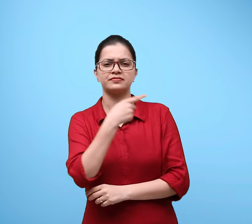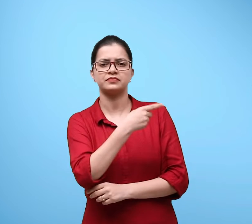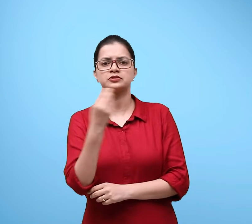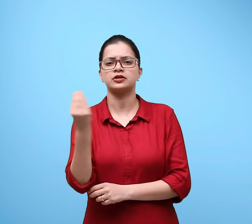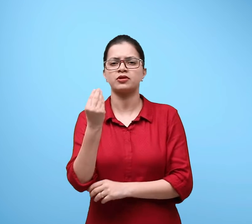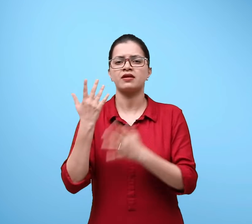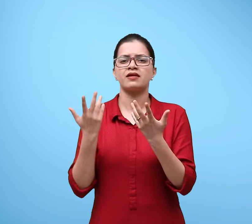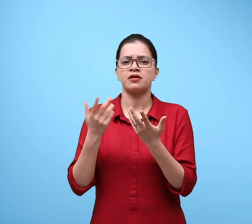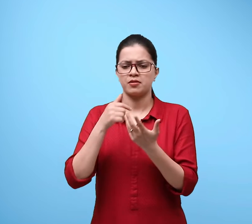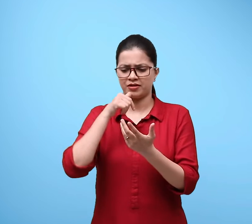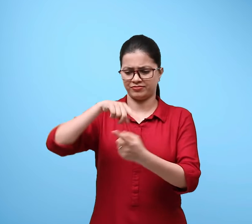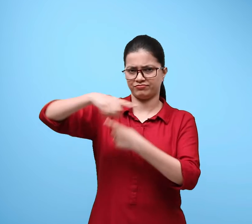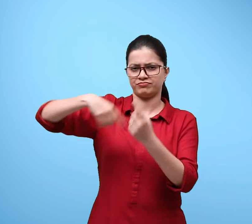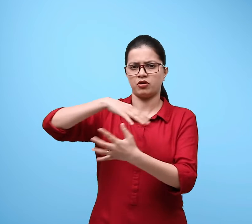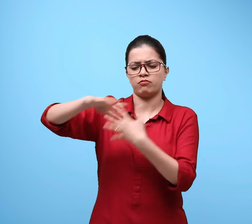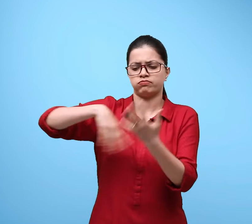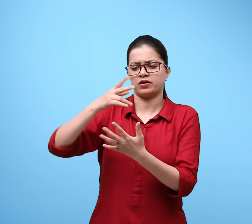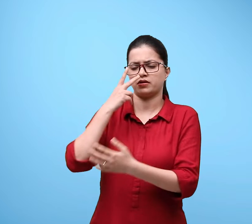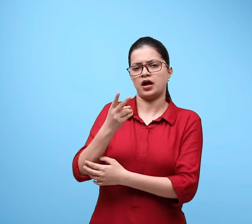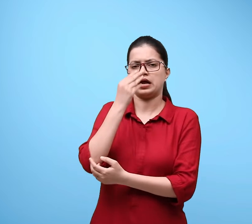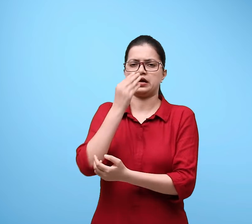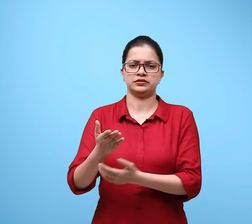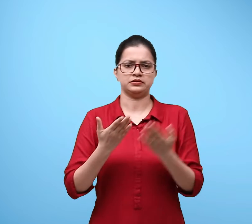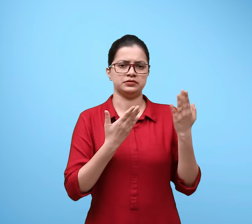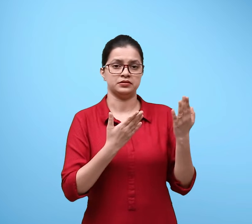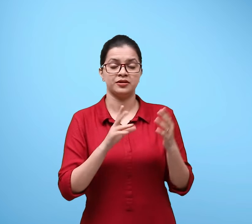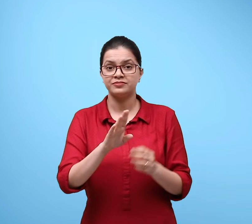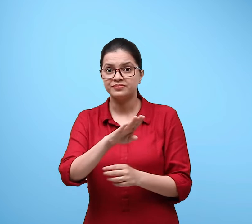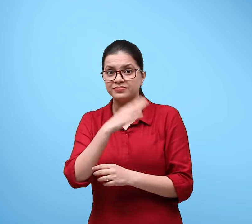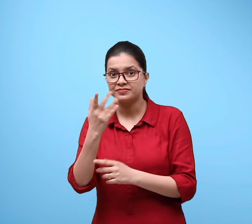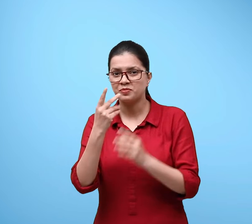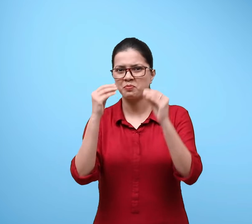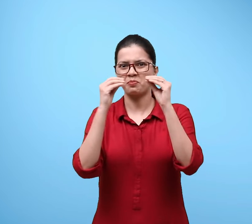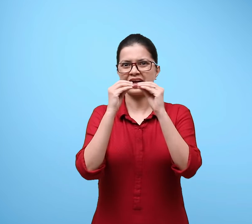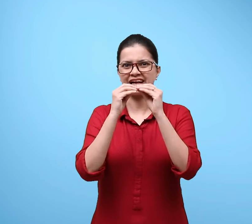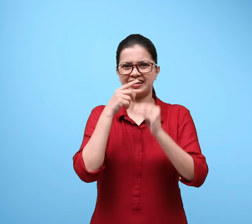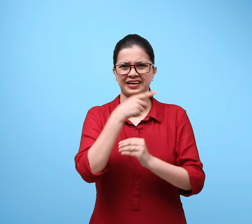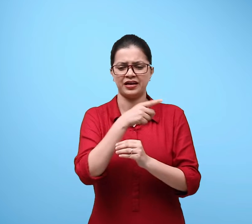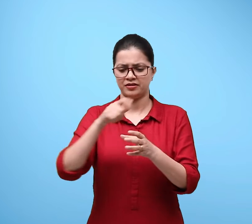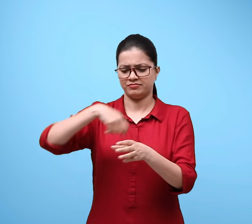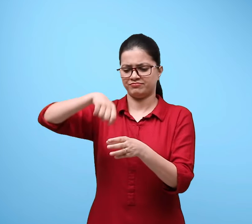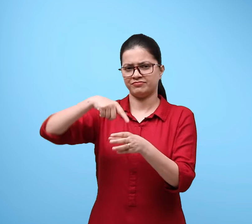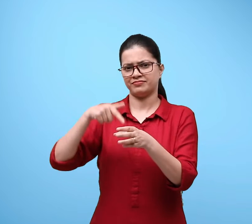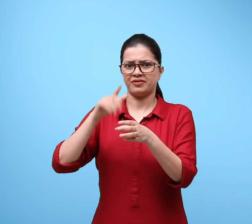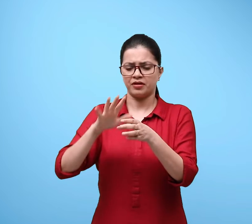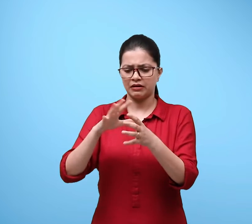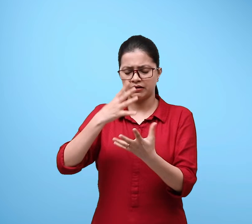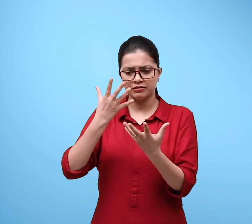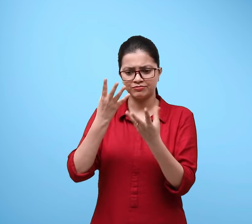shows some liquids mix well with water, while Figure 4.5b shows some others do